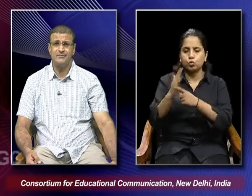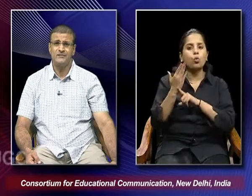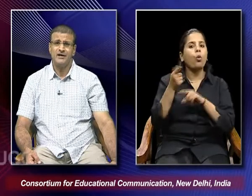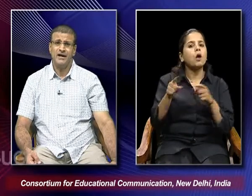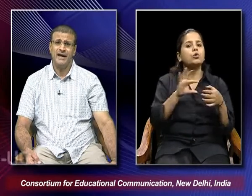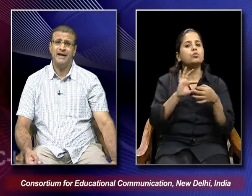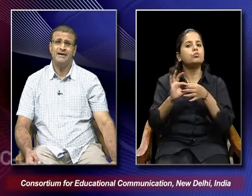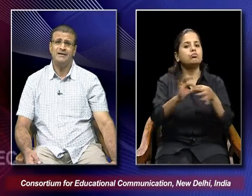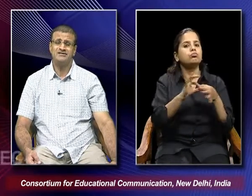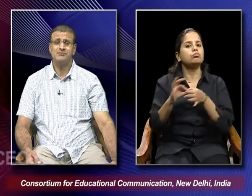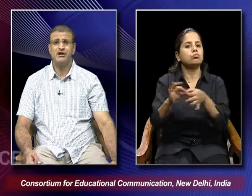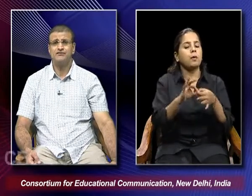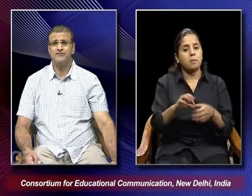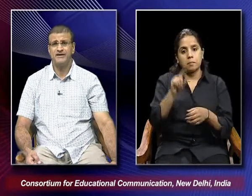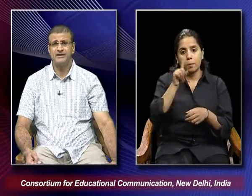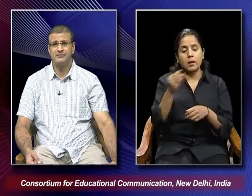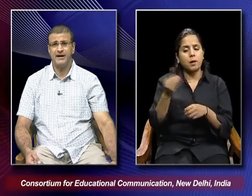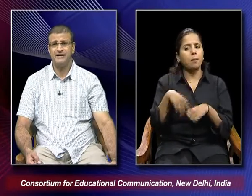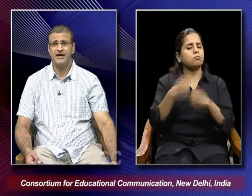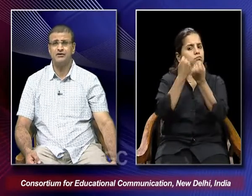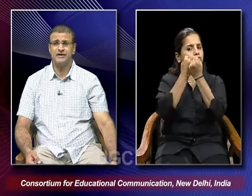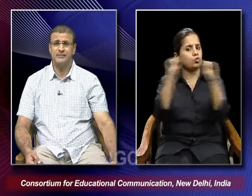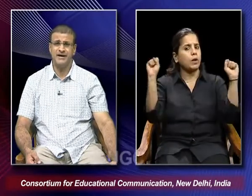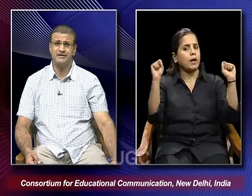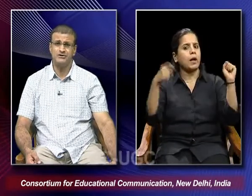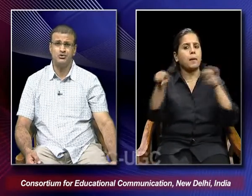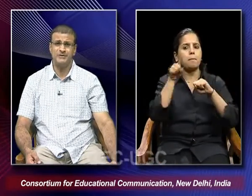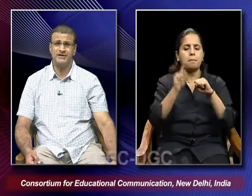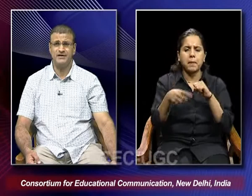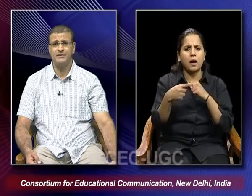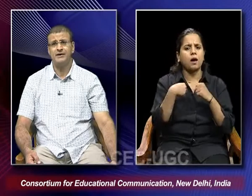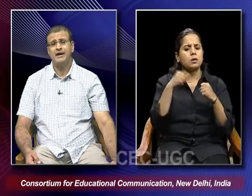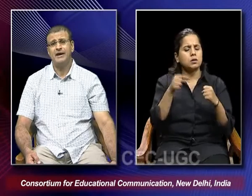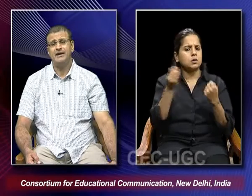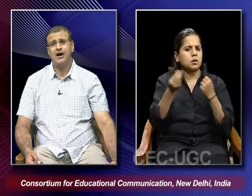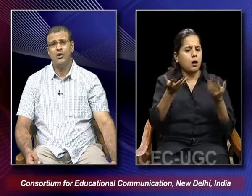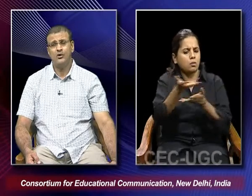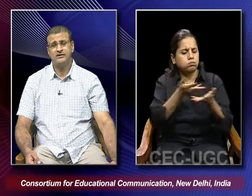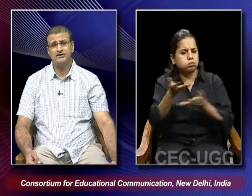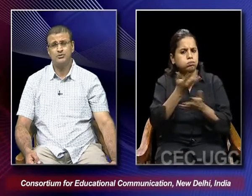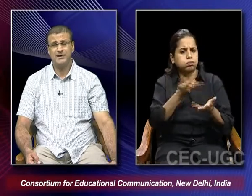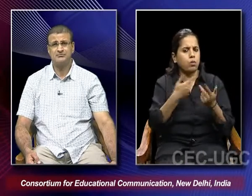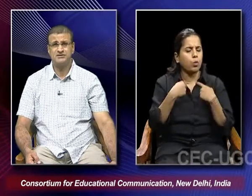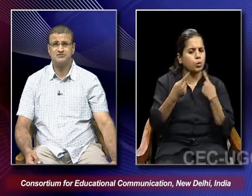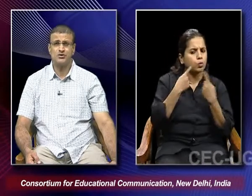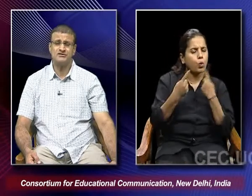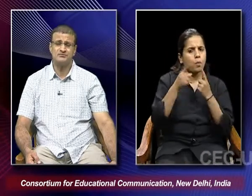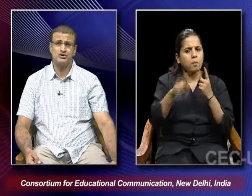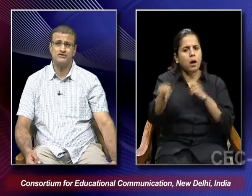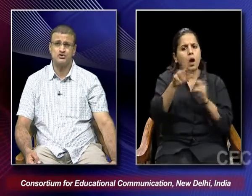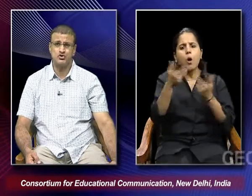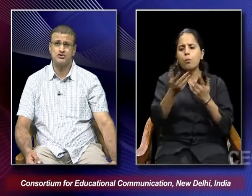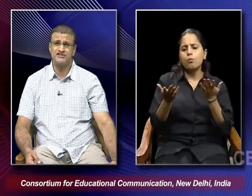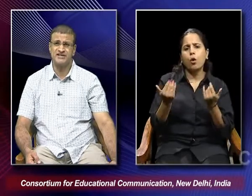well. And some kind of a freedom and the kind of a debate should be there, and how they should become some sort